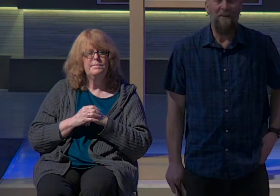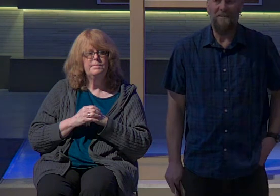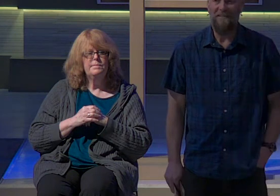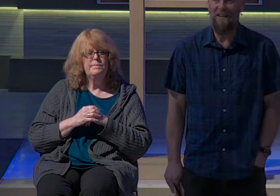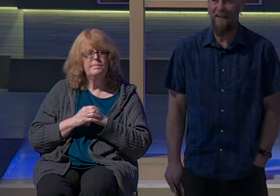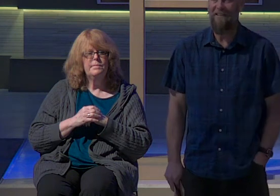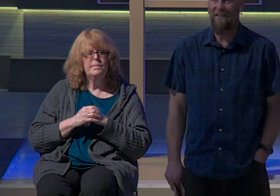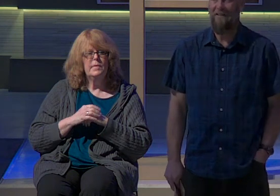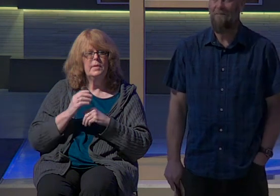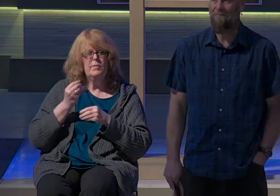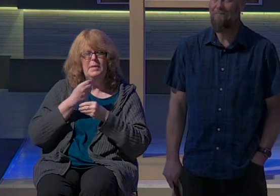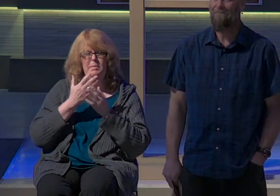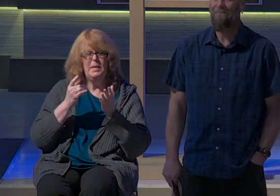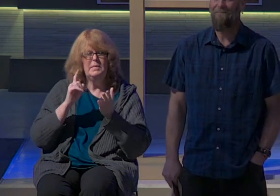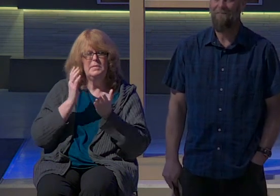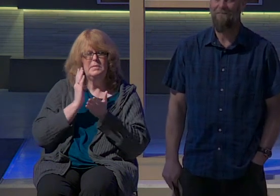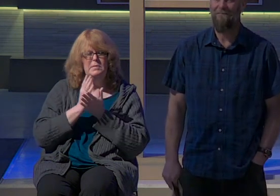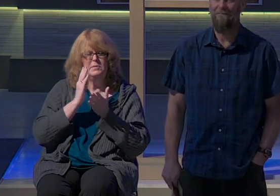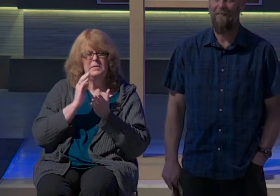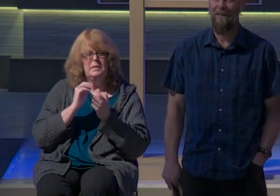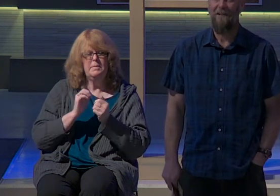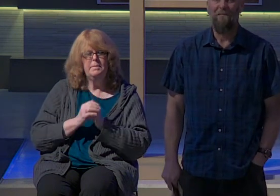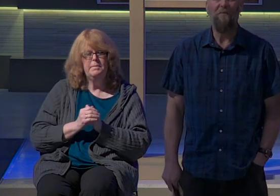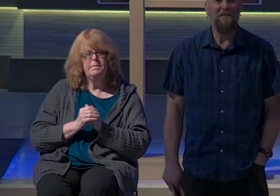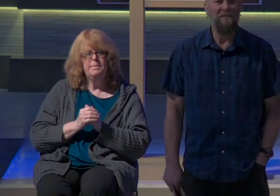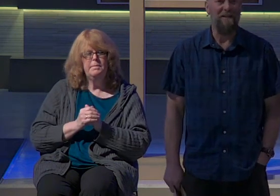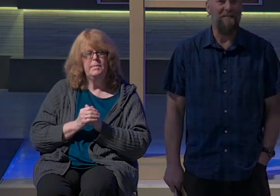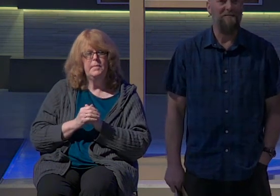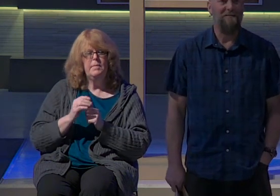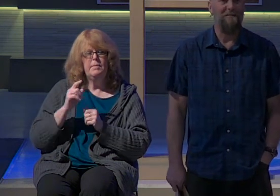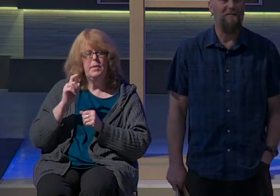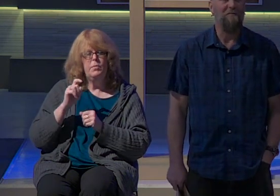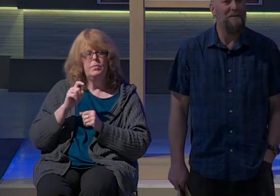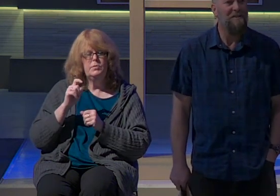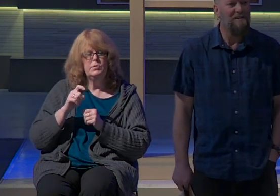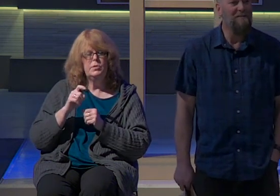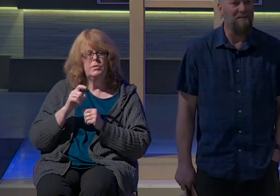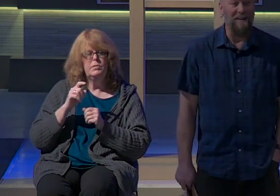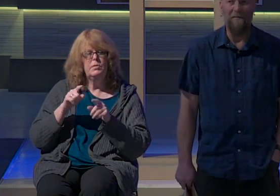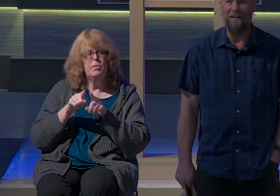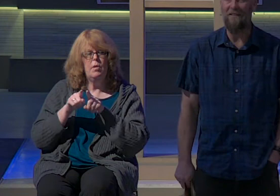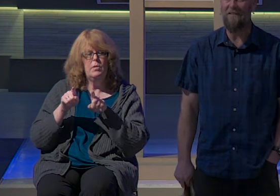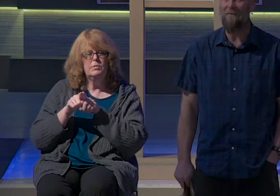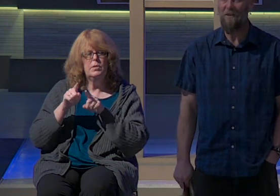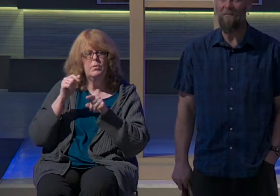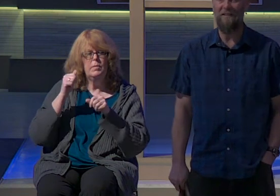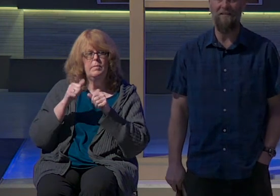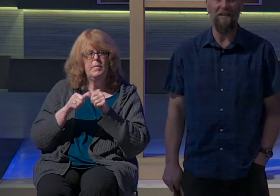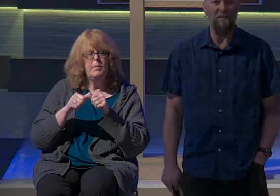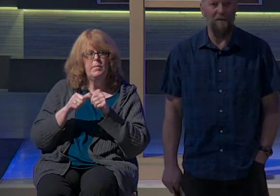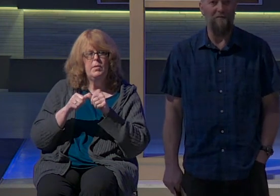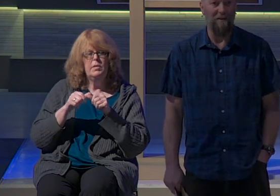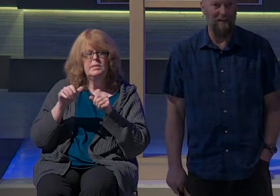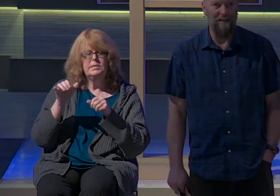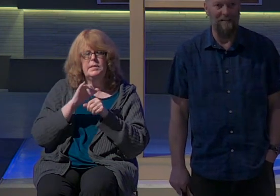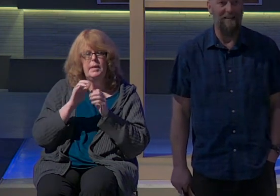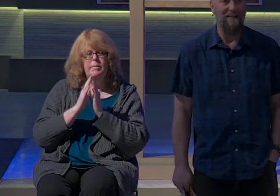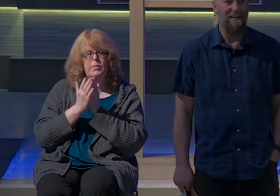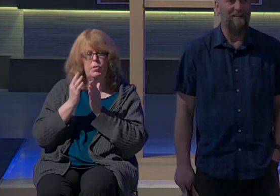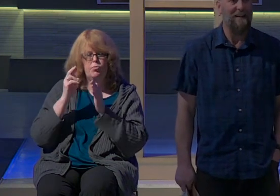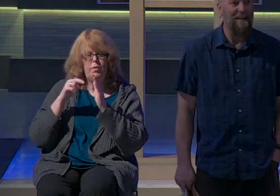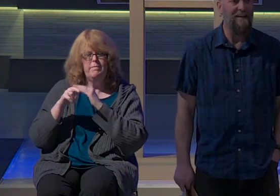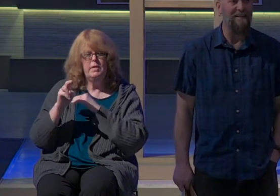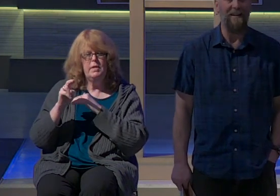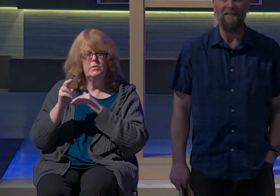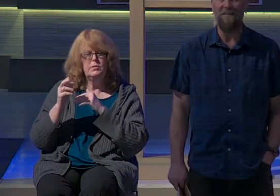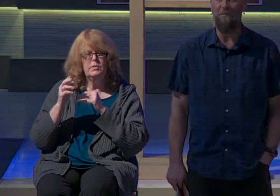What a message to end on. But we shouldn't. We should also think about that similar message in the book of Revelation